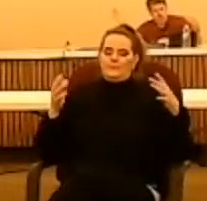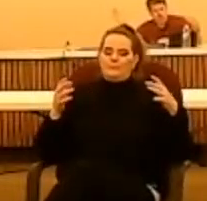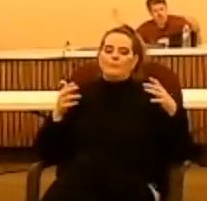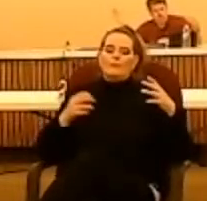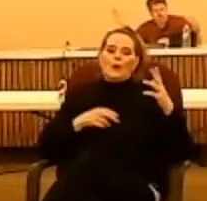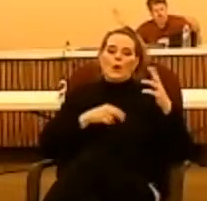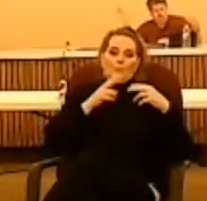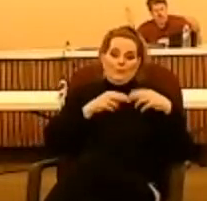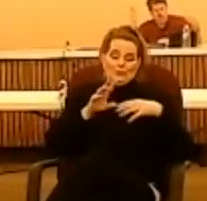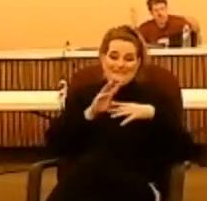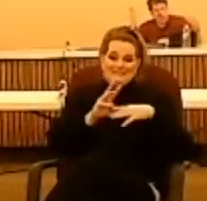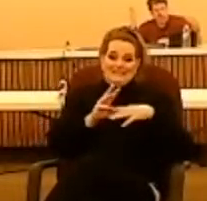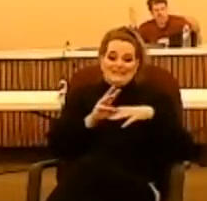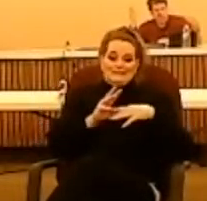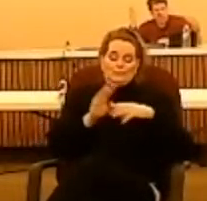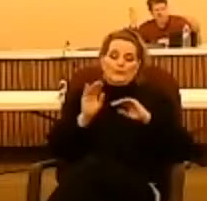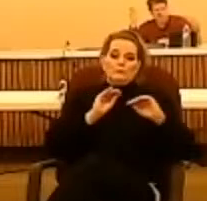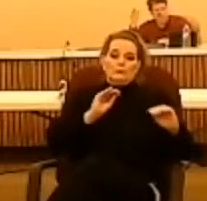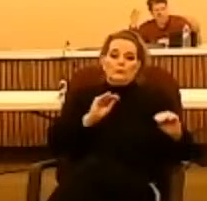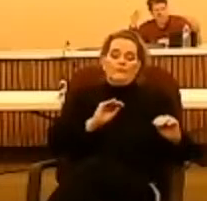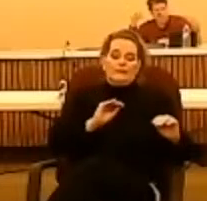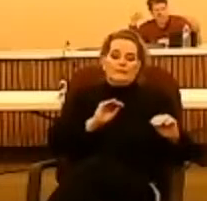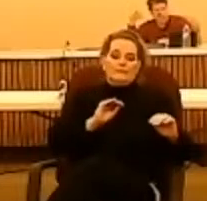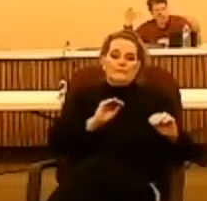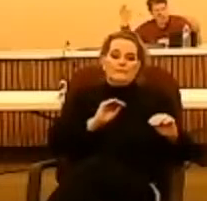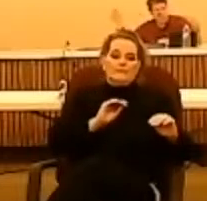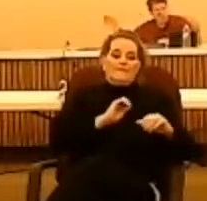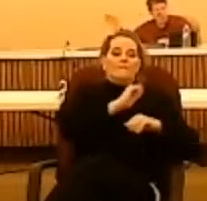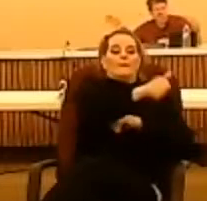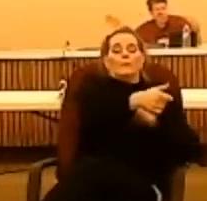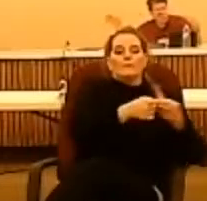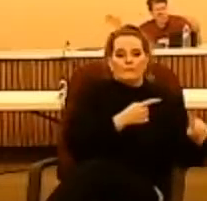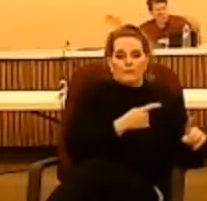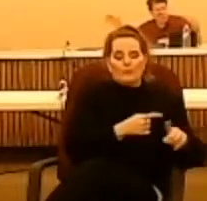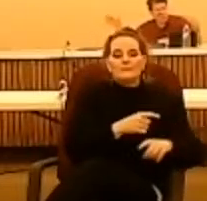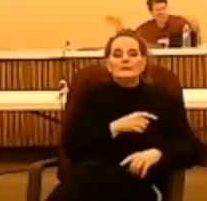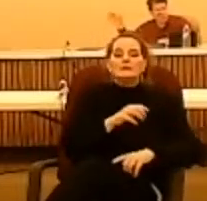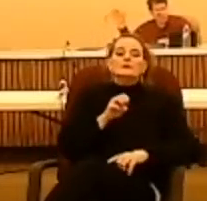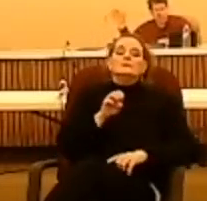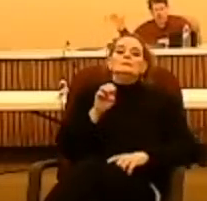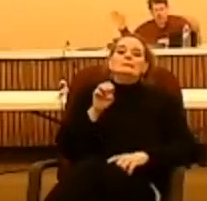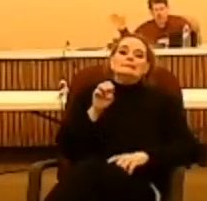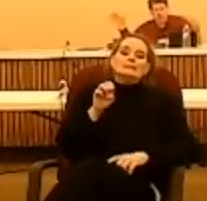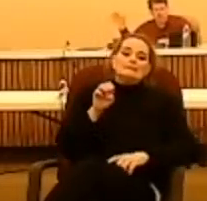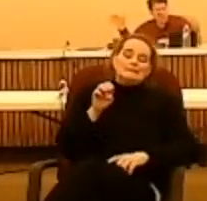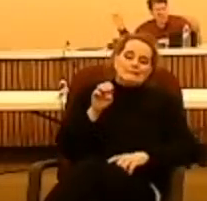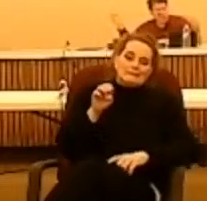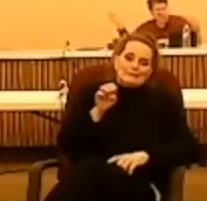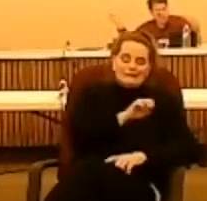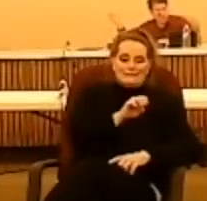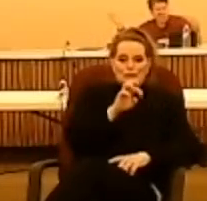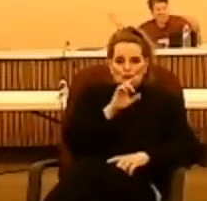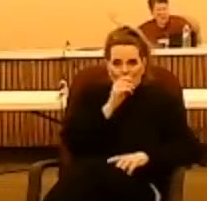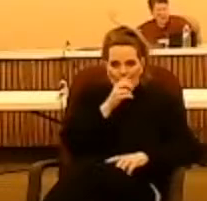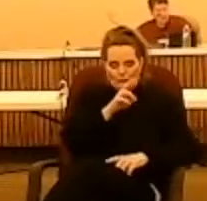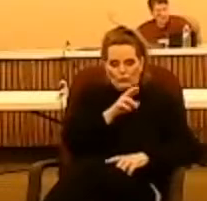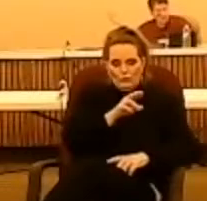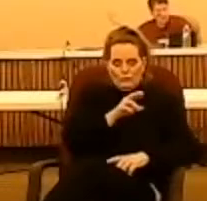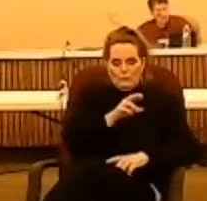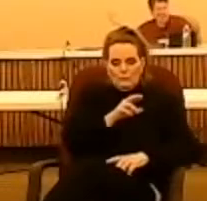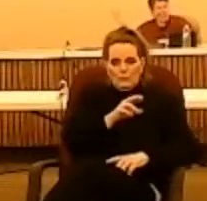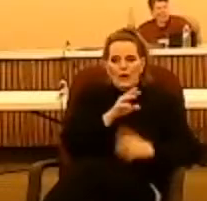Building 6 further away from East River Road, because there are some existing homes on East River Road. They're more than 100 feet,